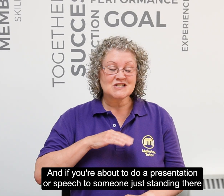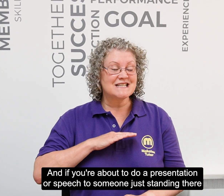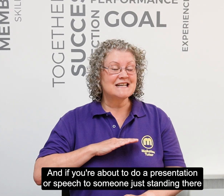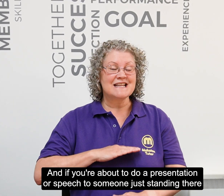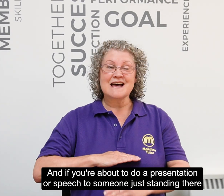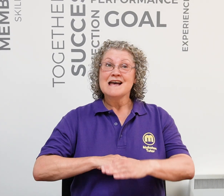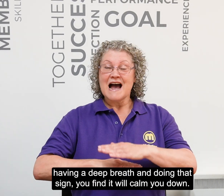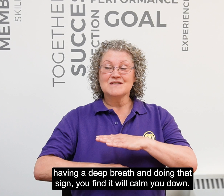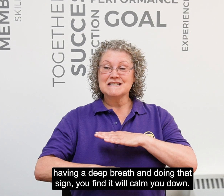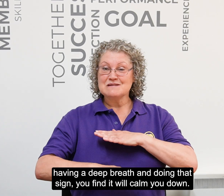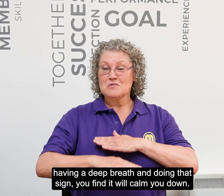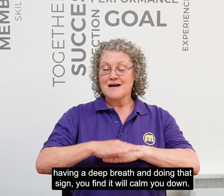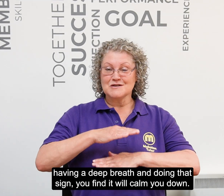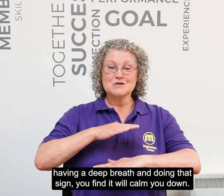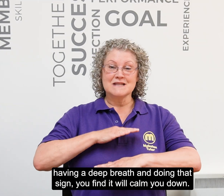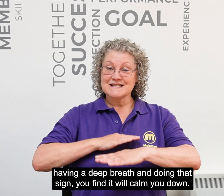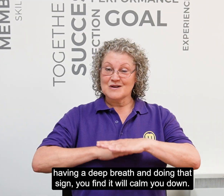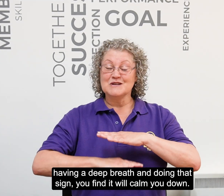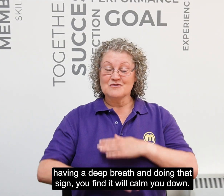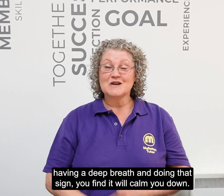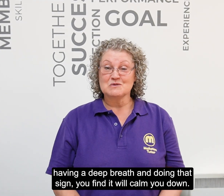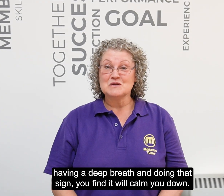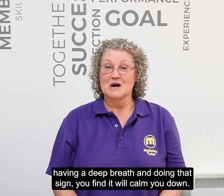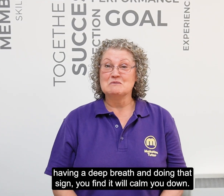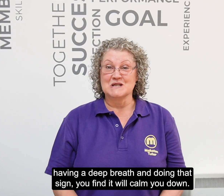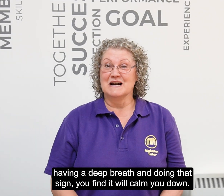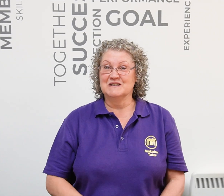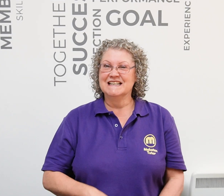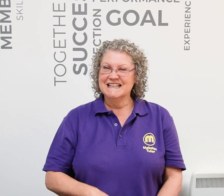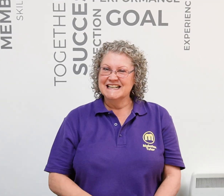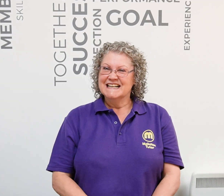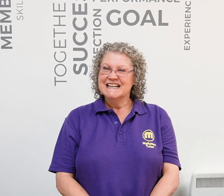just standing there, having a deep breath and doing that sign, you find it will calm you down.